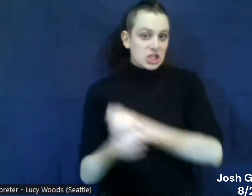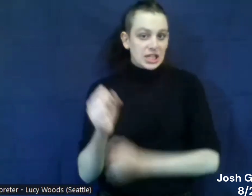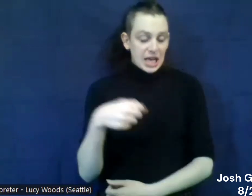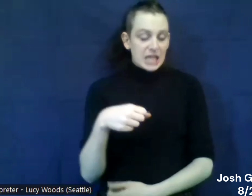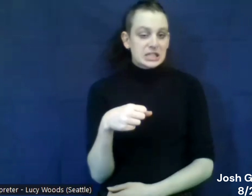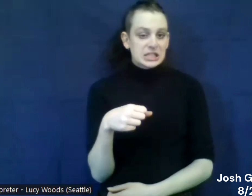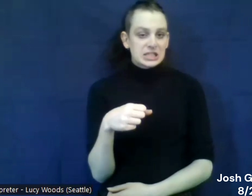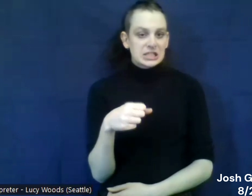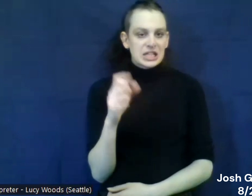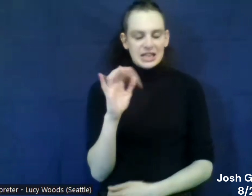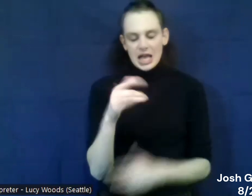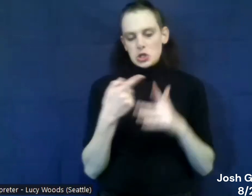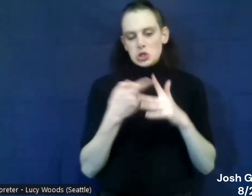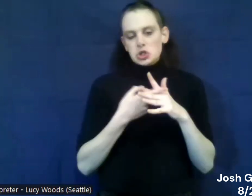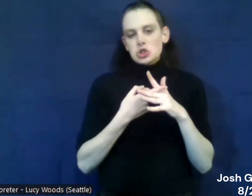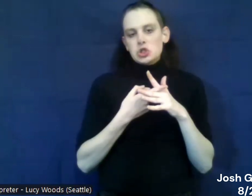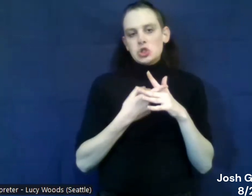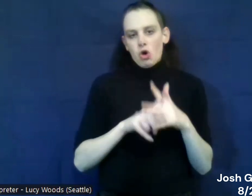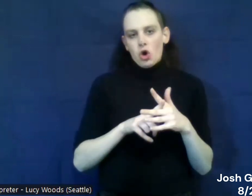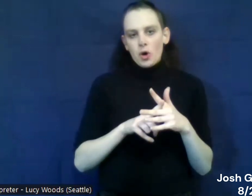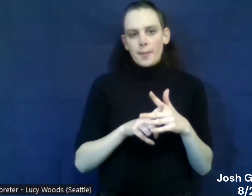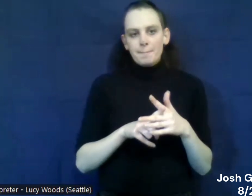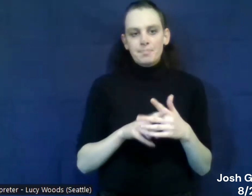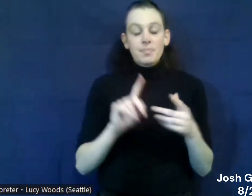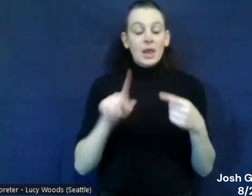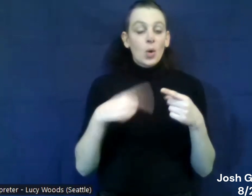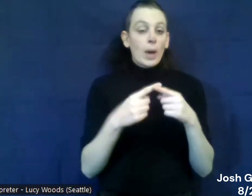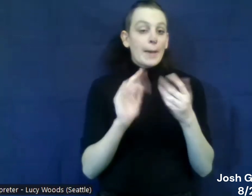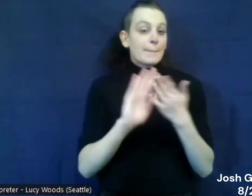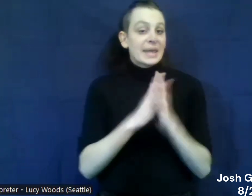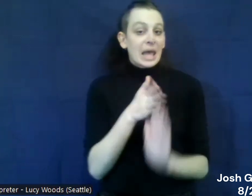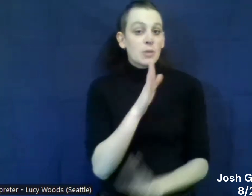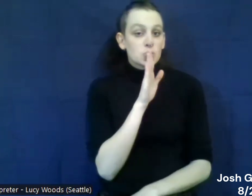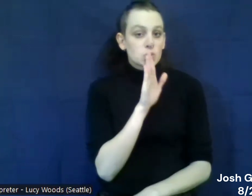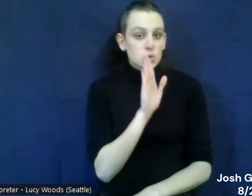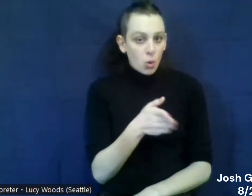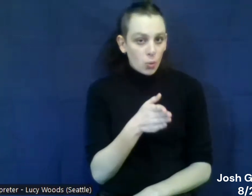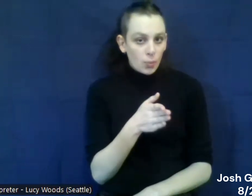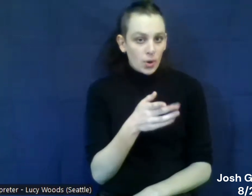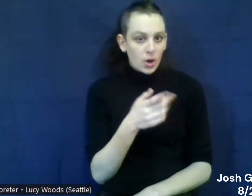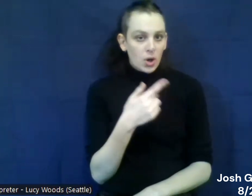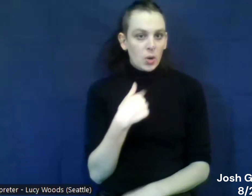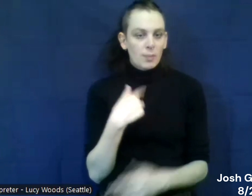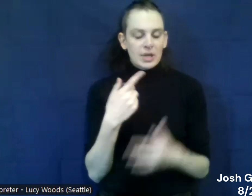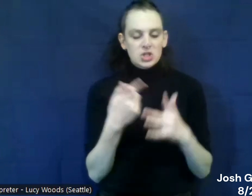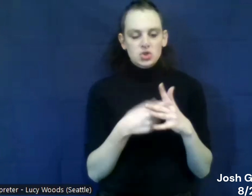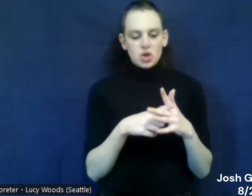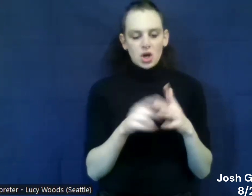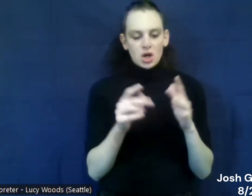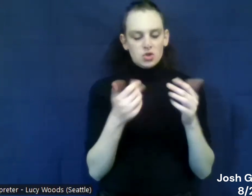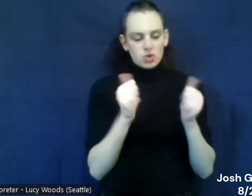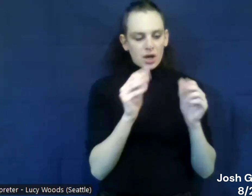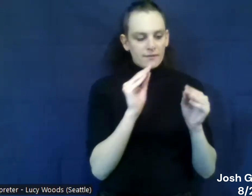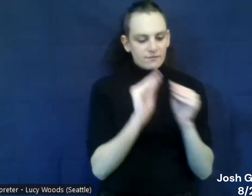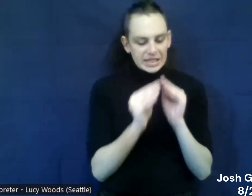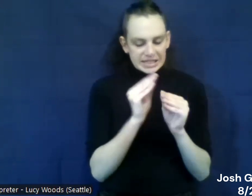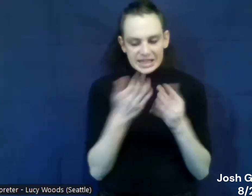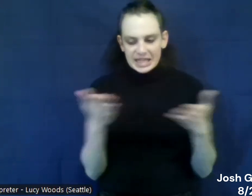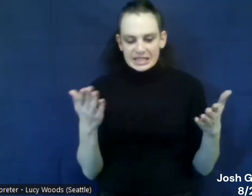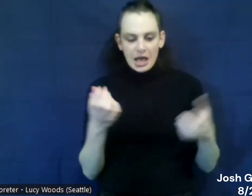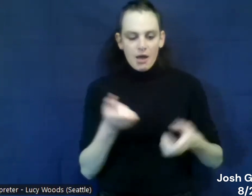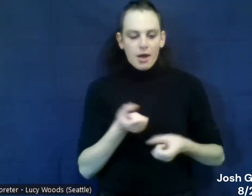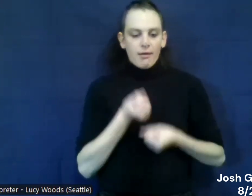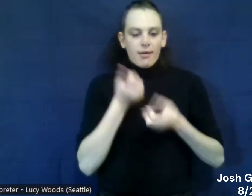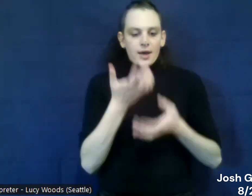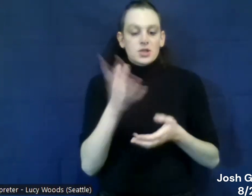that is just the starting point. Once I got sober, I could start working on the things that caused me to drink. Until I got sober, none of that stuff was going to